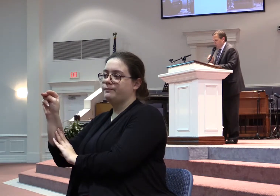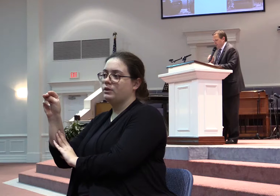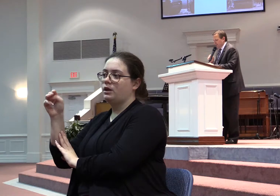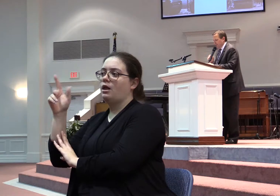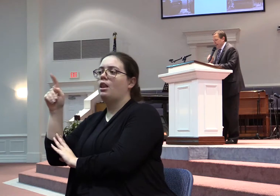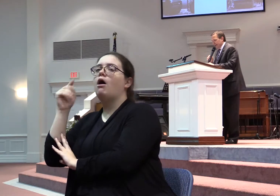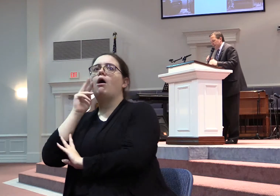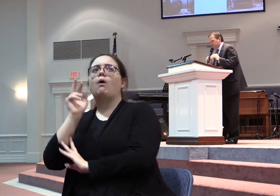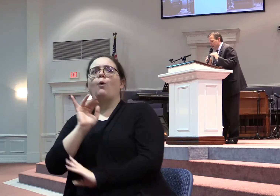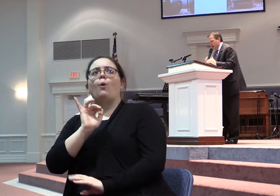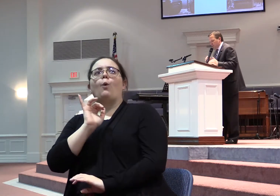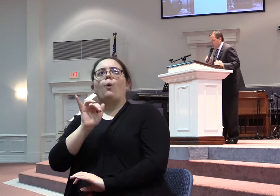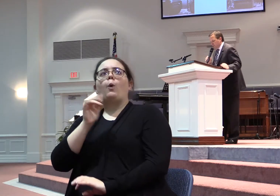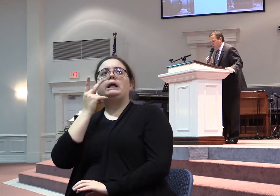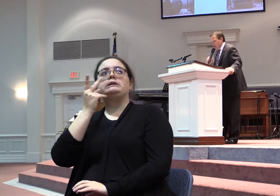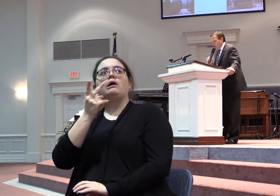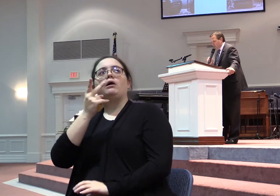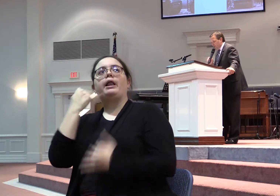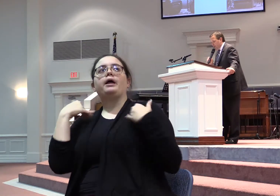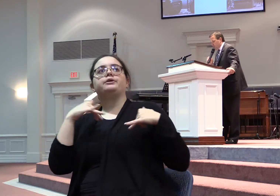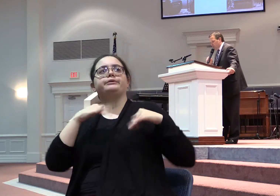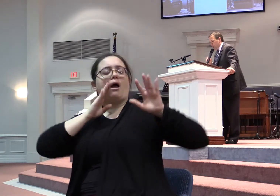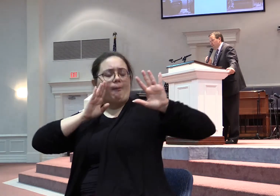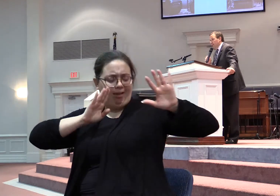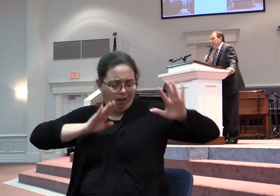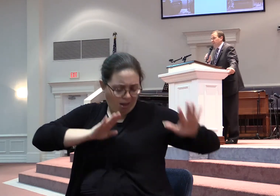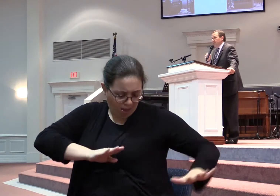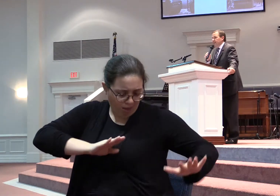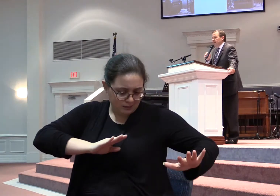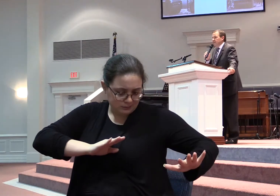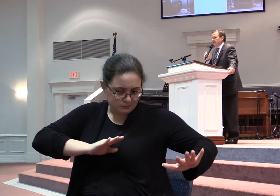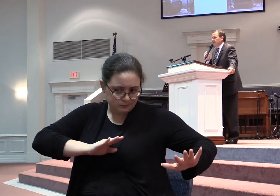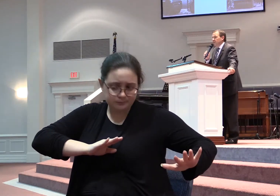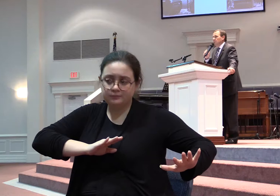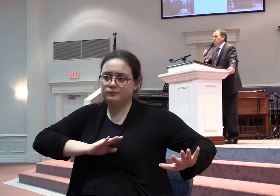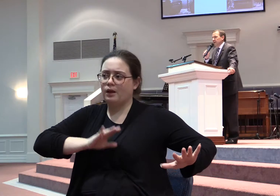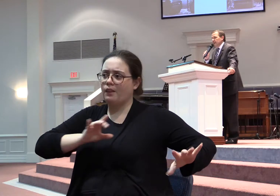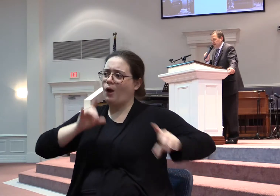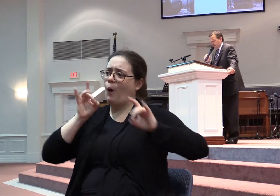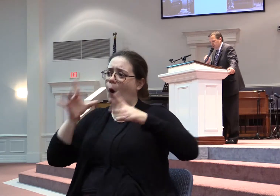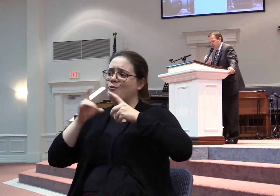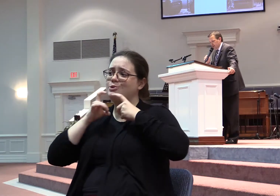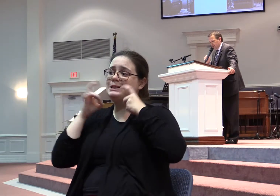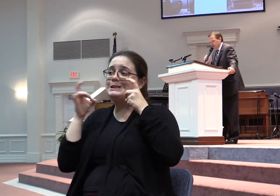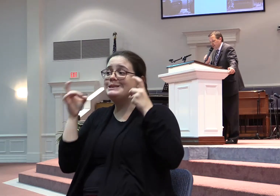up to meet them, and he bowed himself with his face toward the ground. Even in that sinful